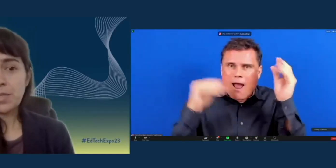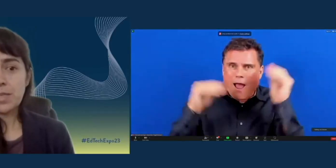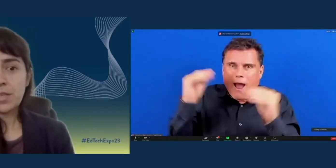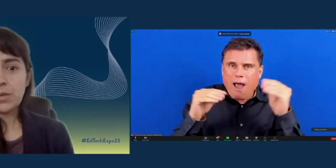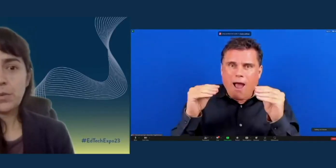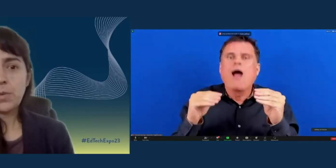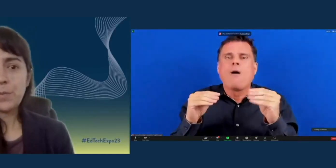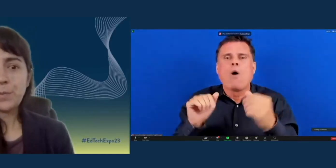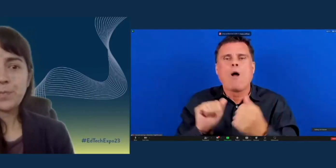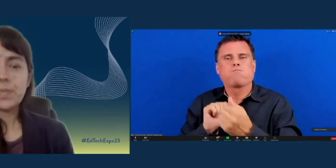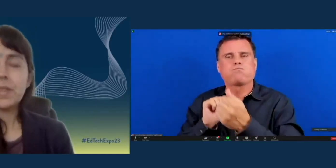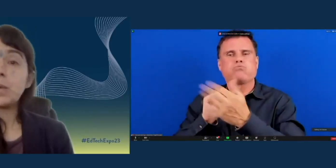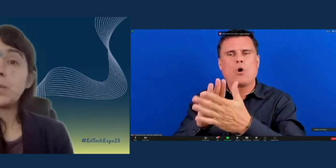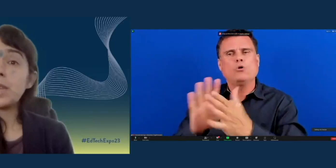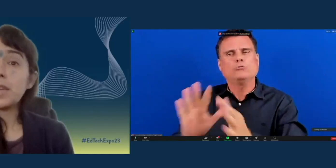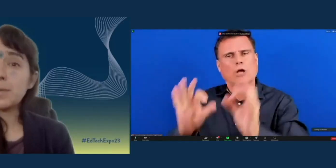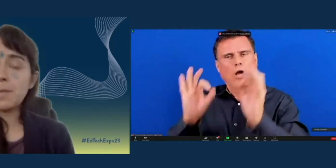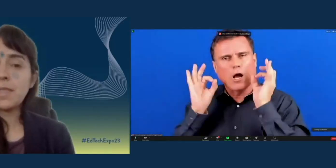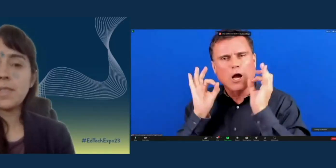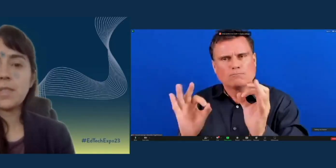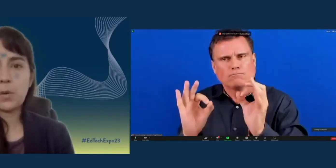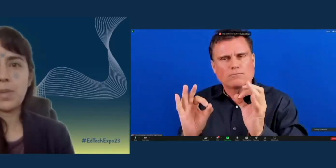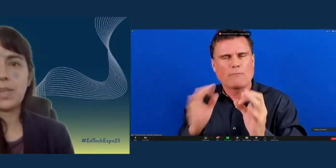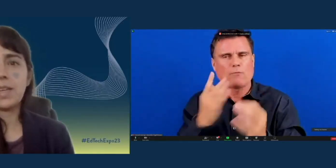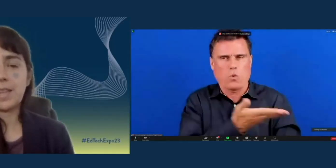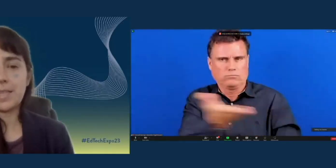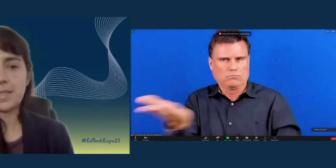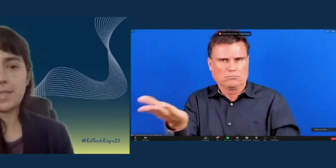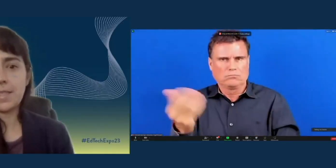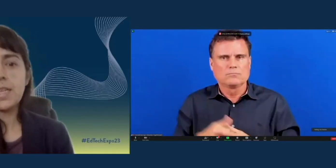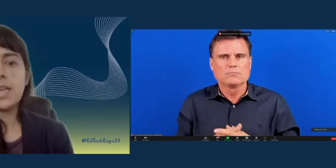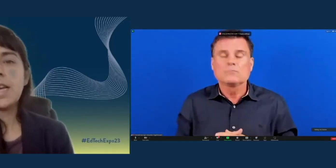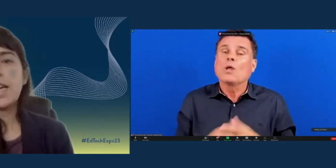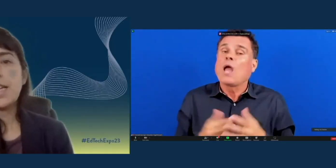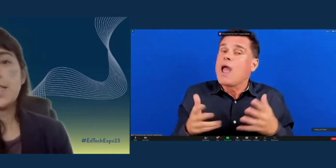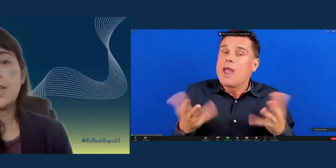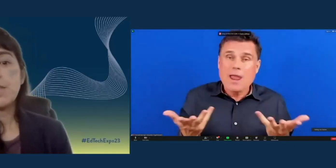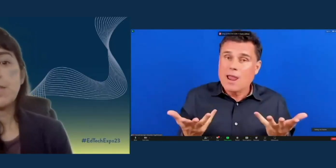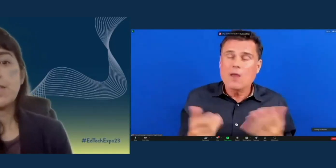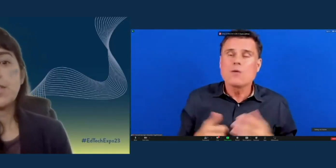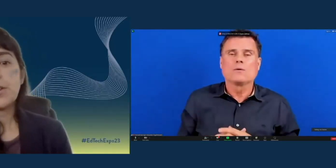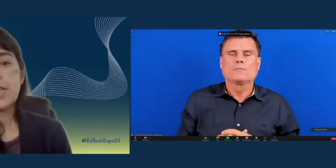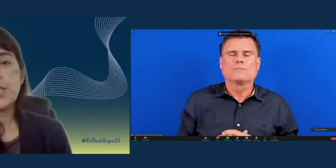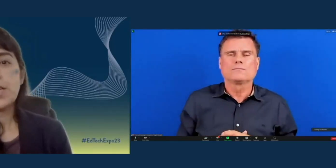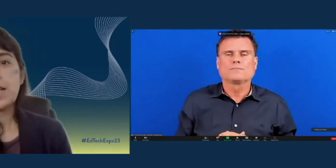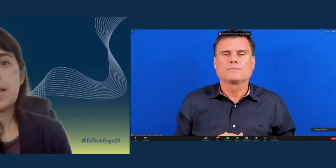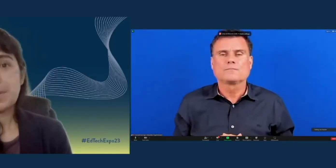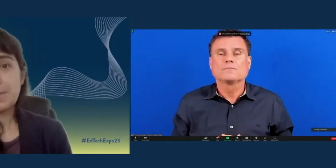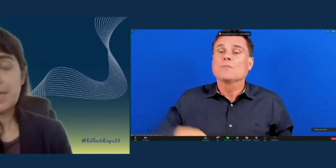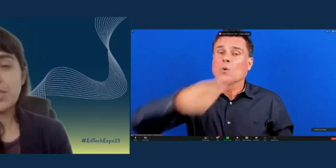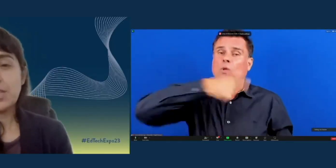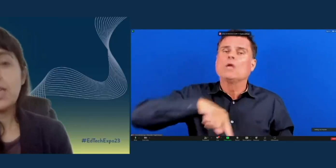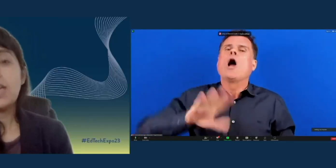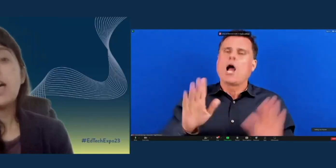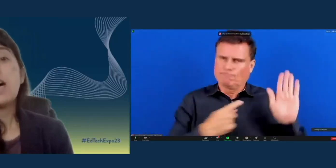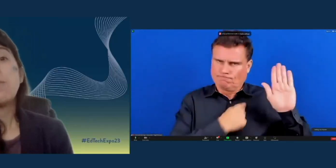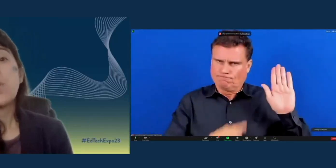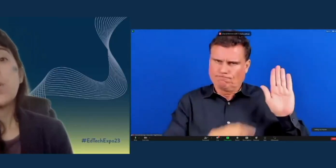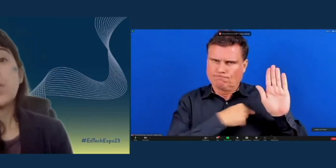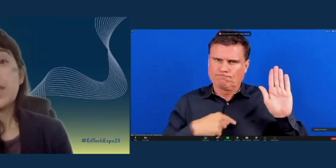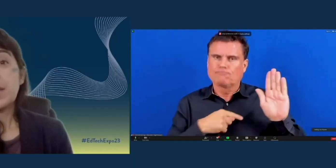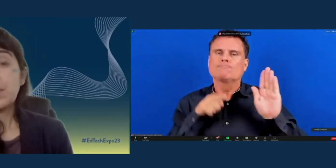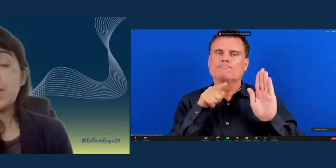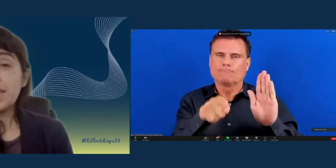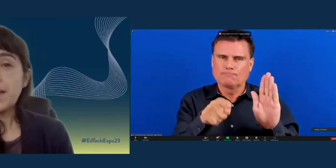accomplishments include, with a commitment to open licensing, ACR funded the creation and adaptation of